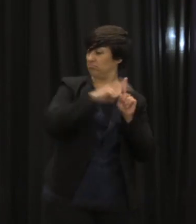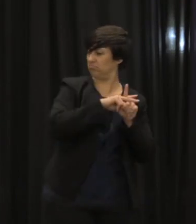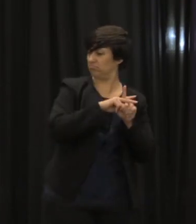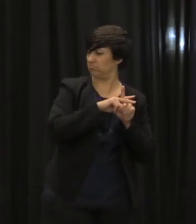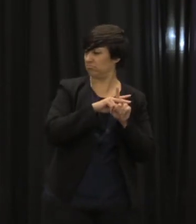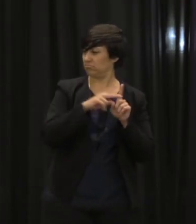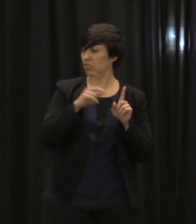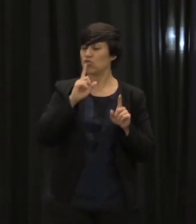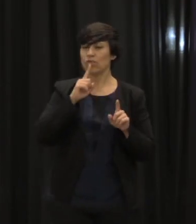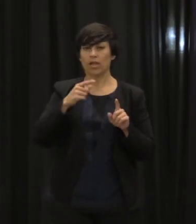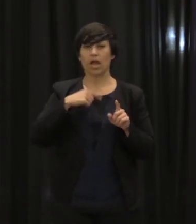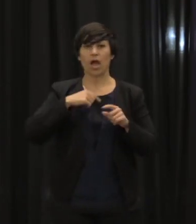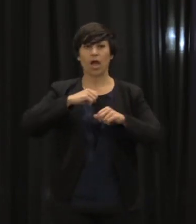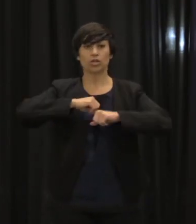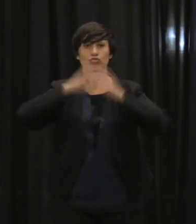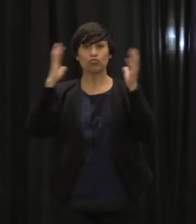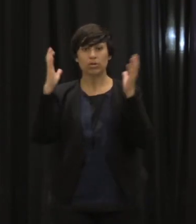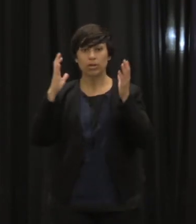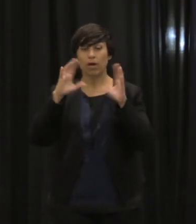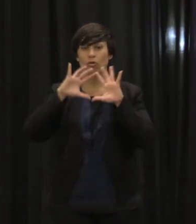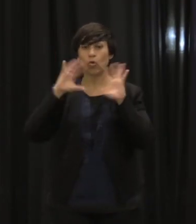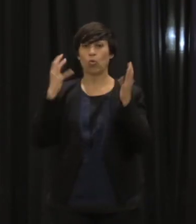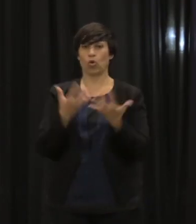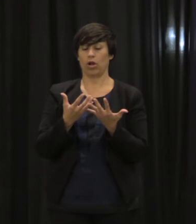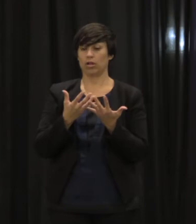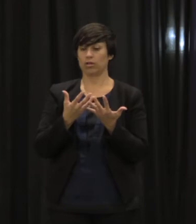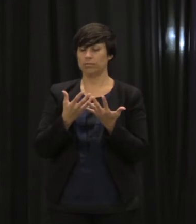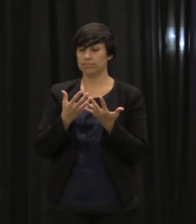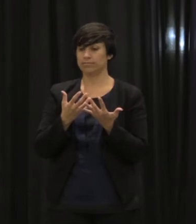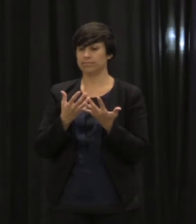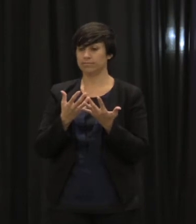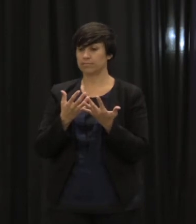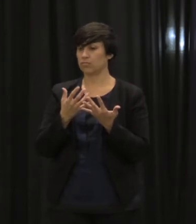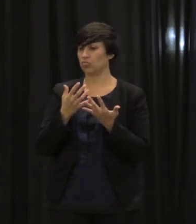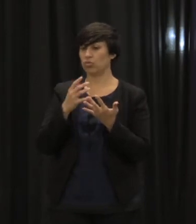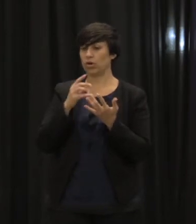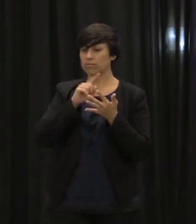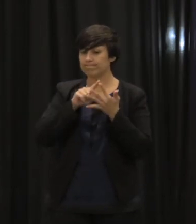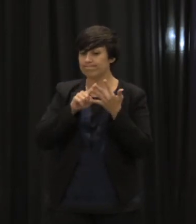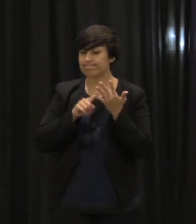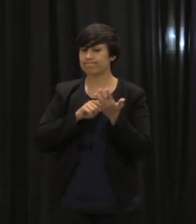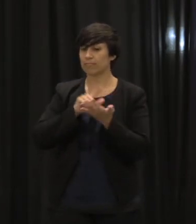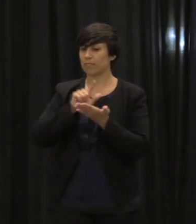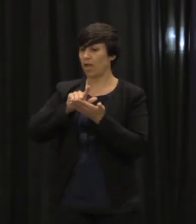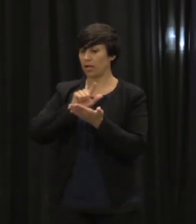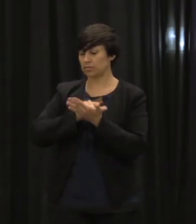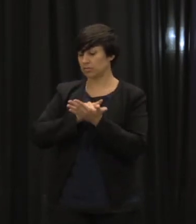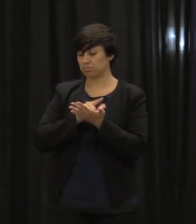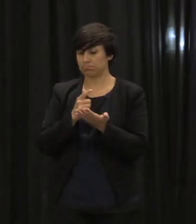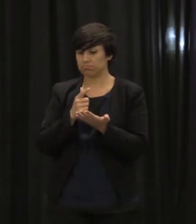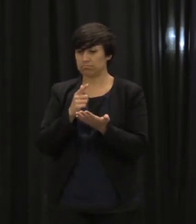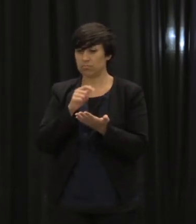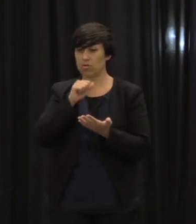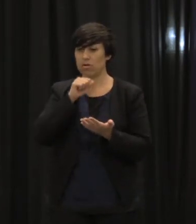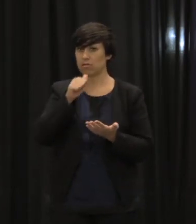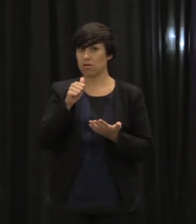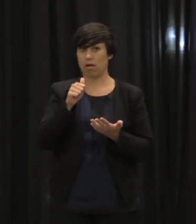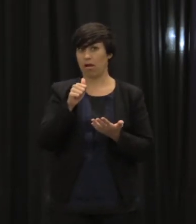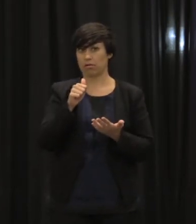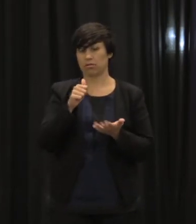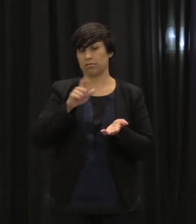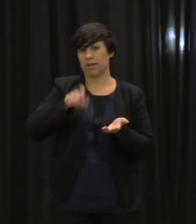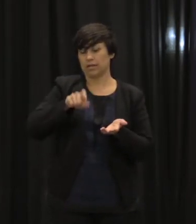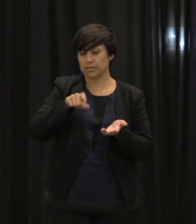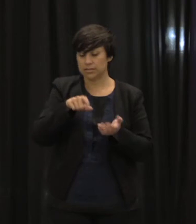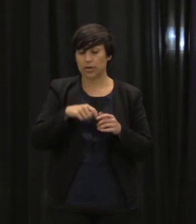Shepherd Act is not necessary. I wake up every morning as a gender non-conforming Latina butch dyke and try to figure